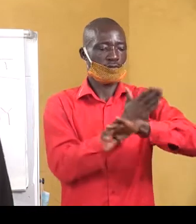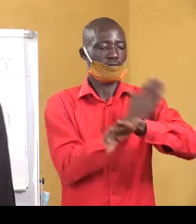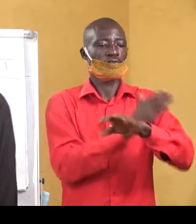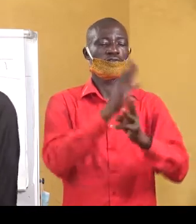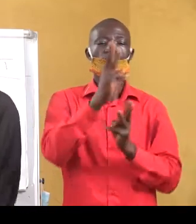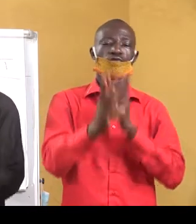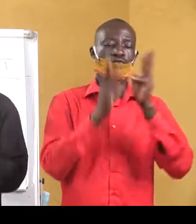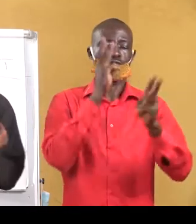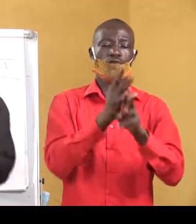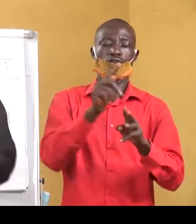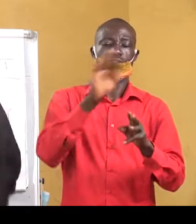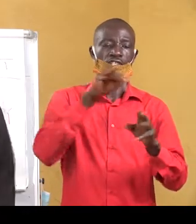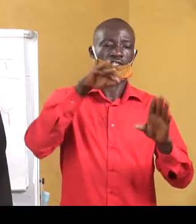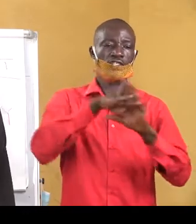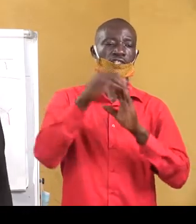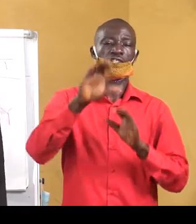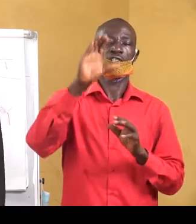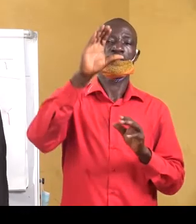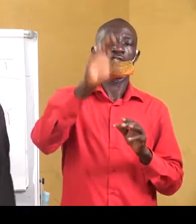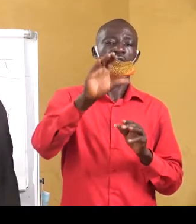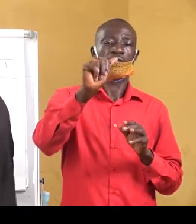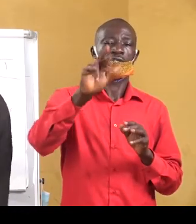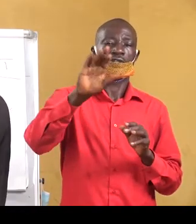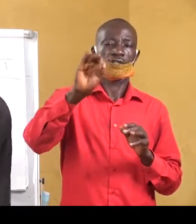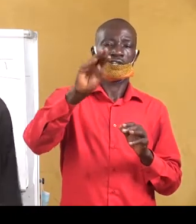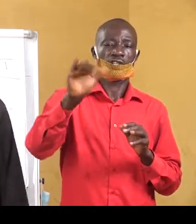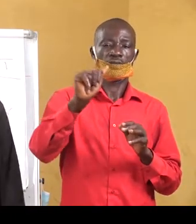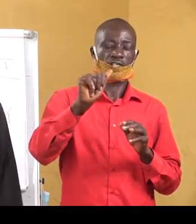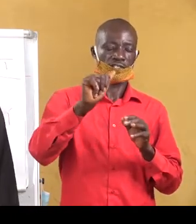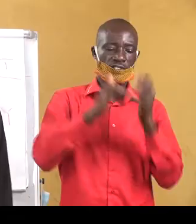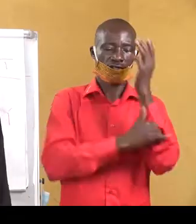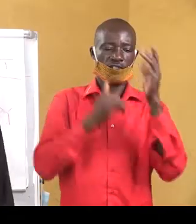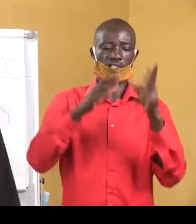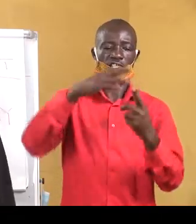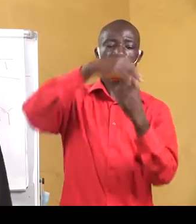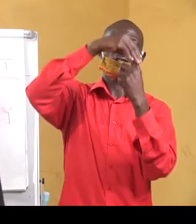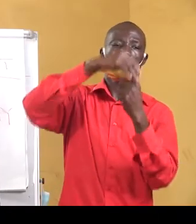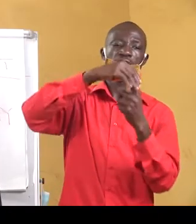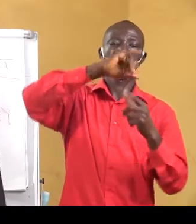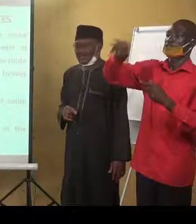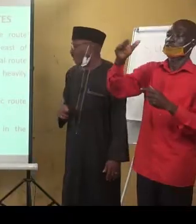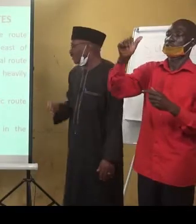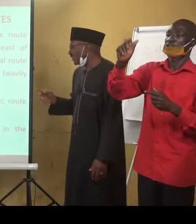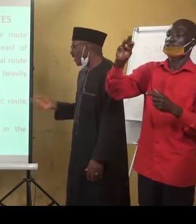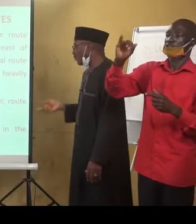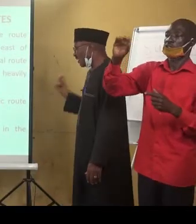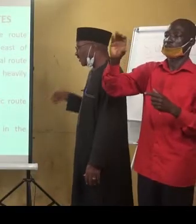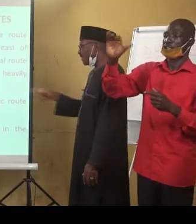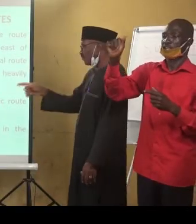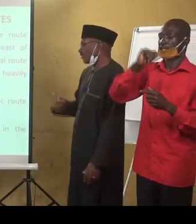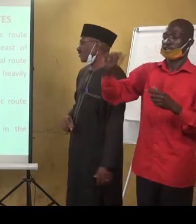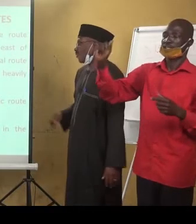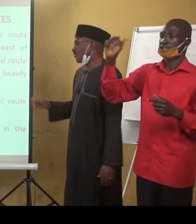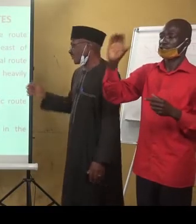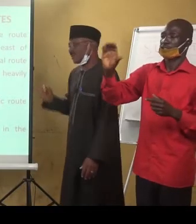trade in the Caribbean countries, particularly Jamaica and Cuba. Now, you can see